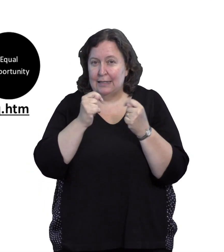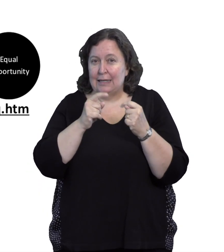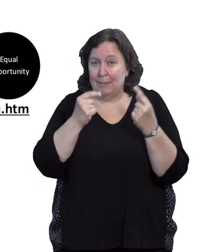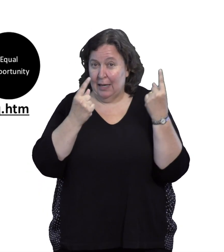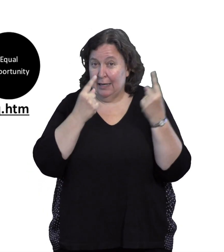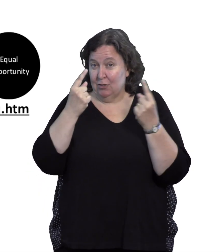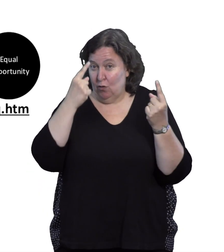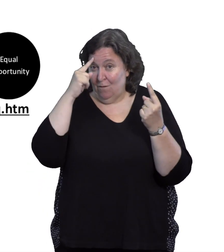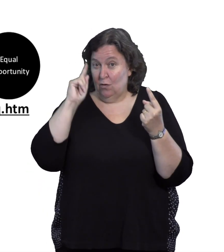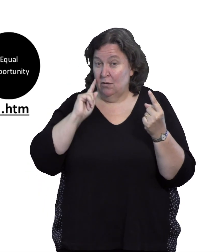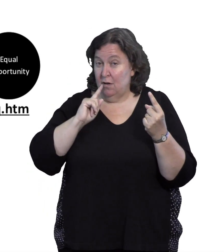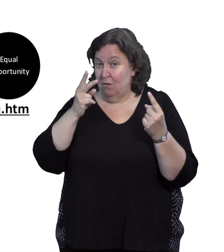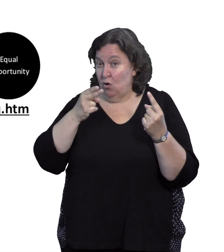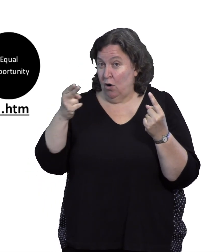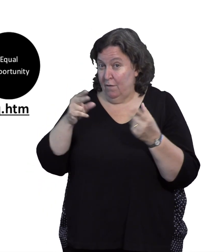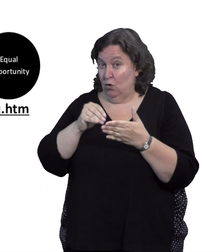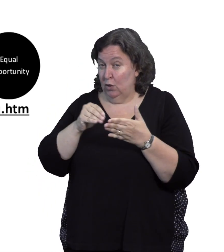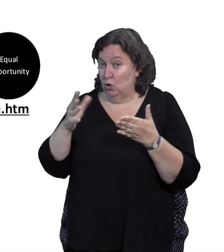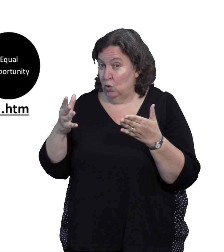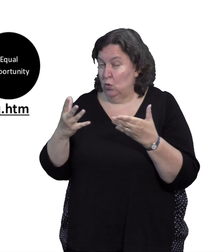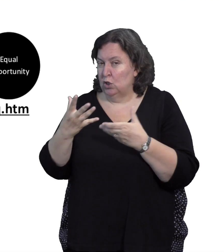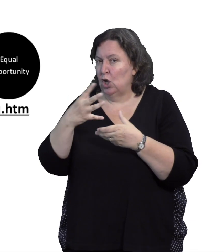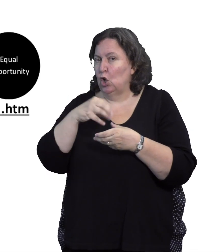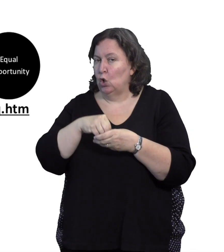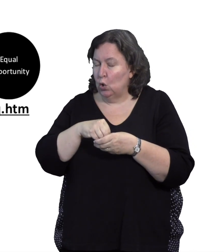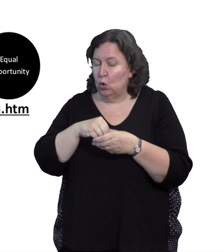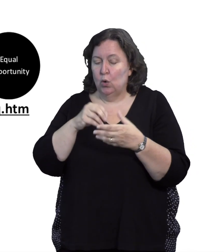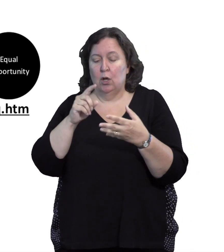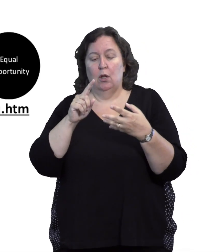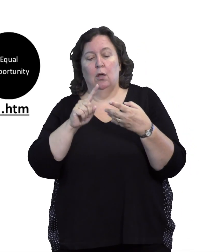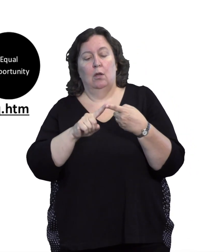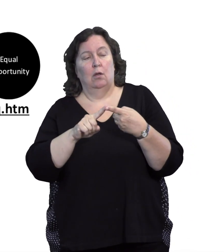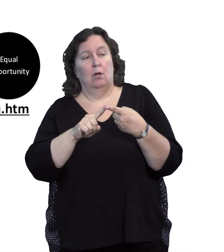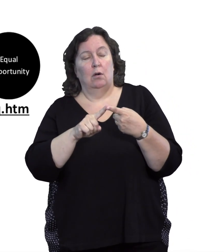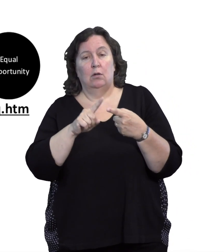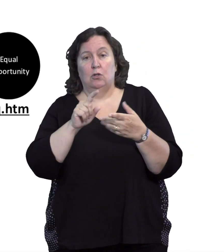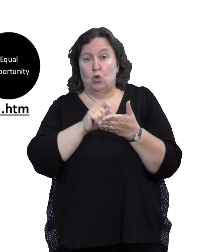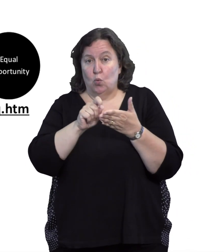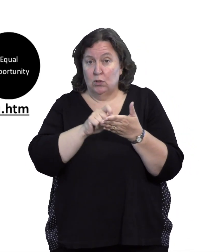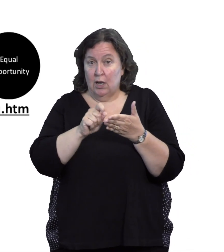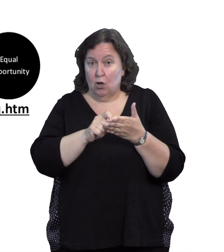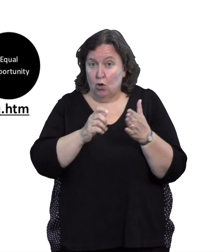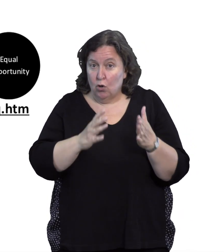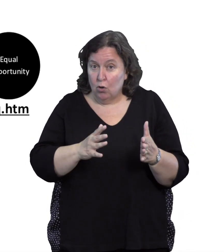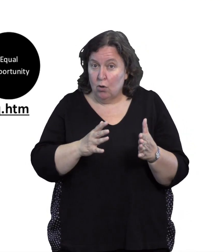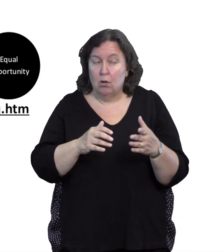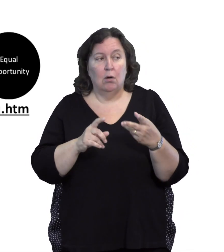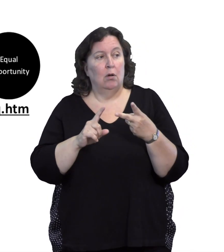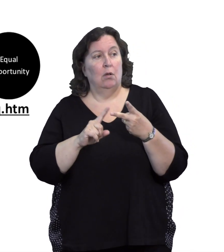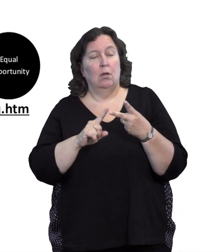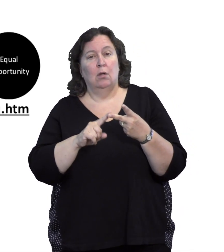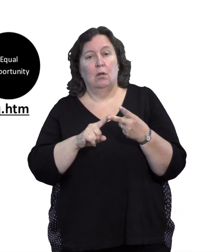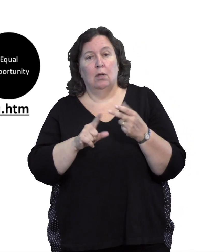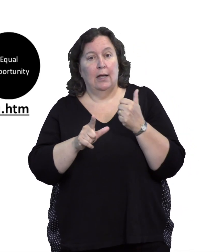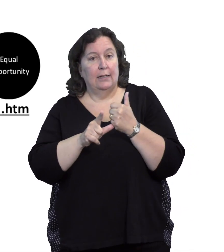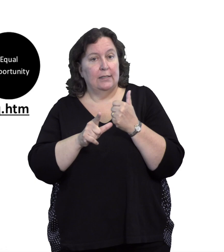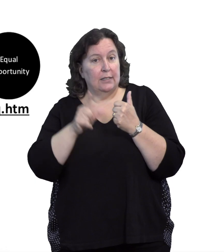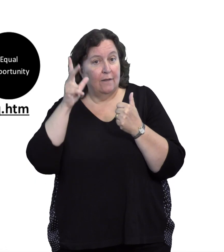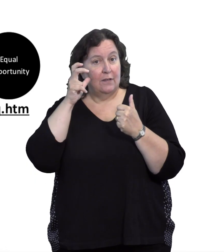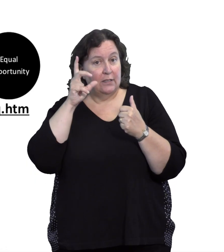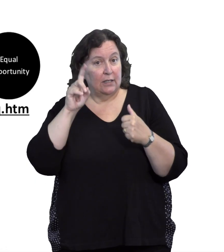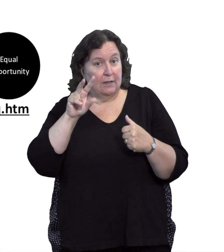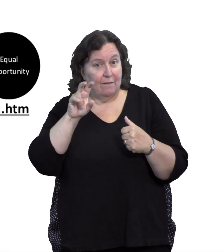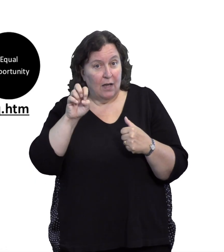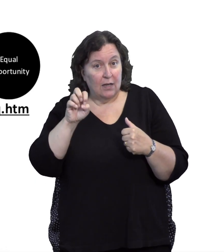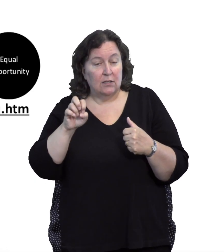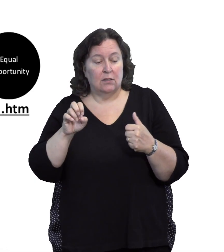deaf and hard of hearing students include, but are not limited to, note takers, assistive listening